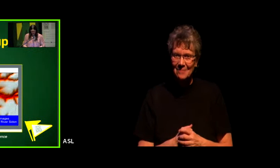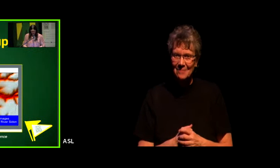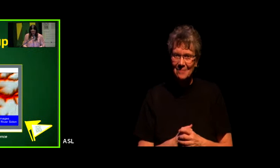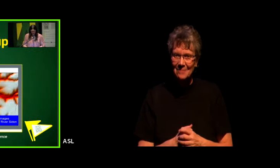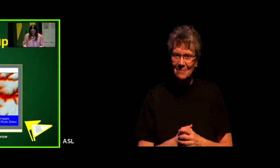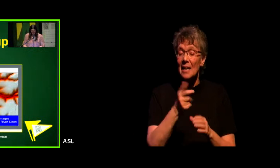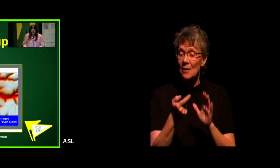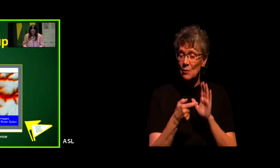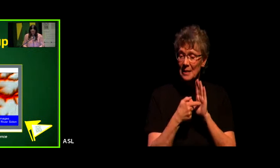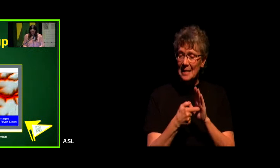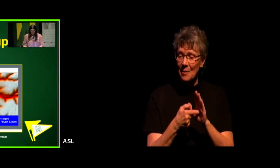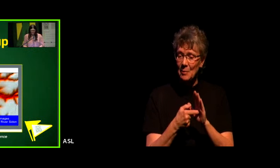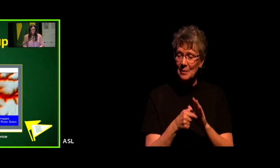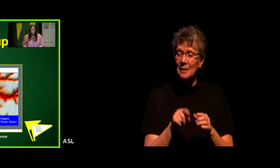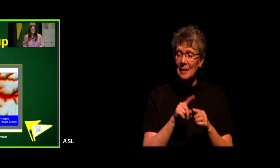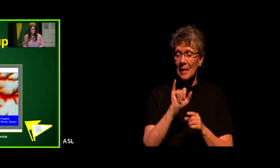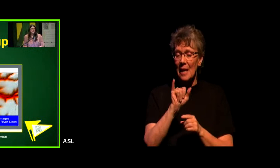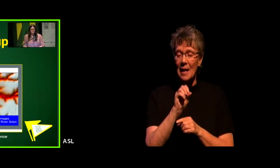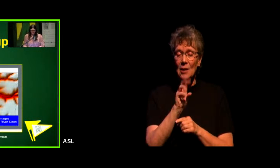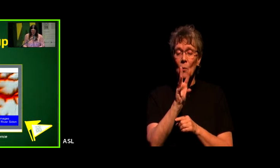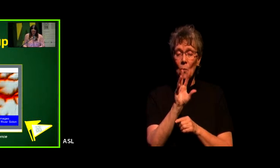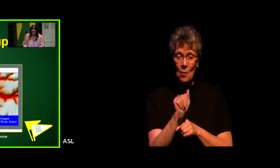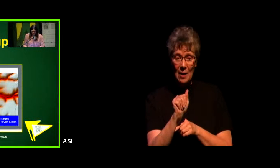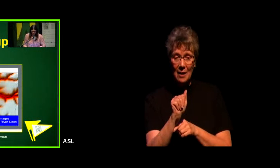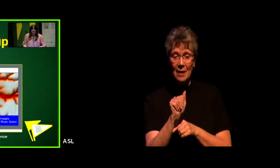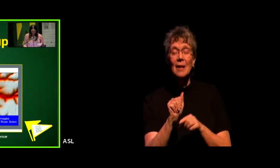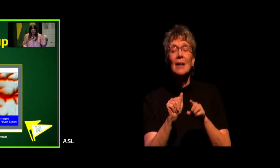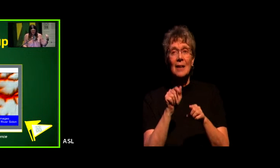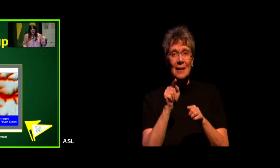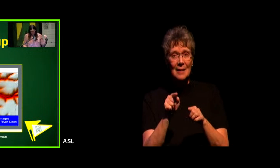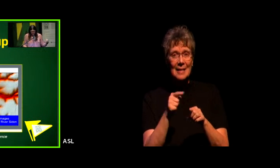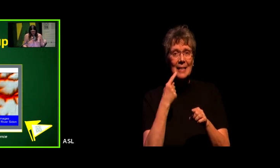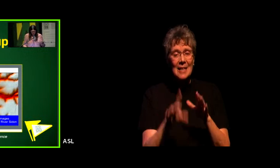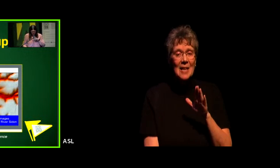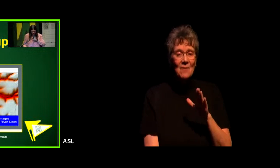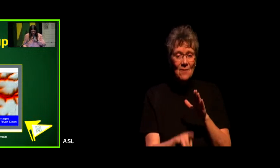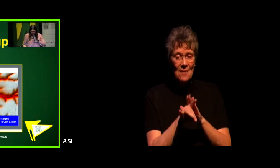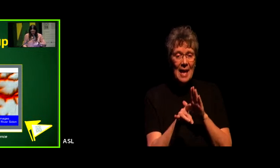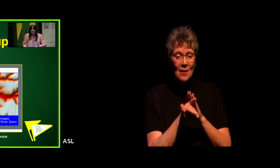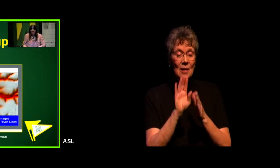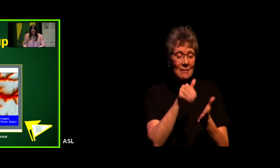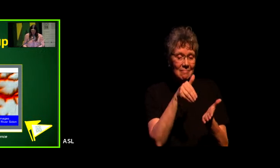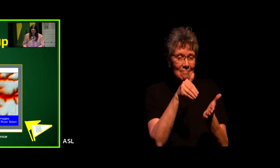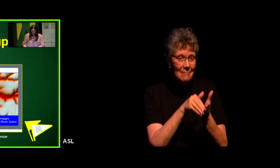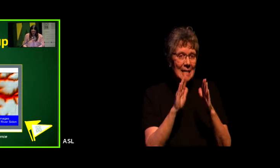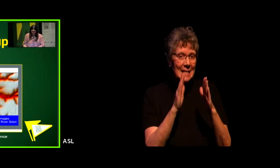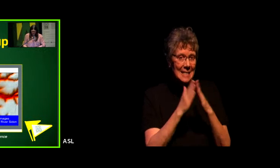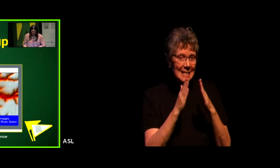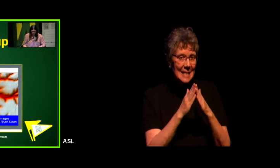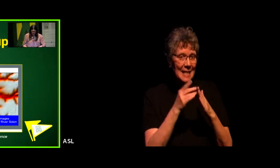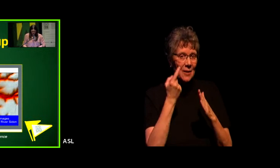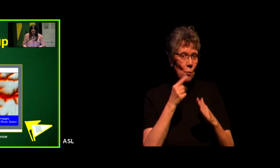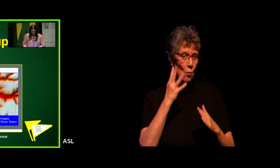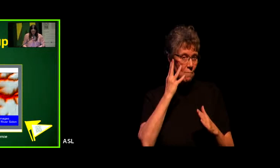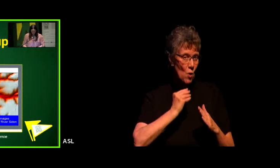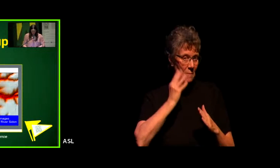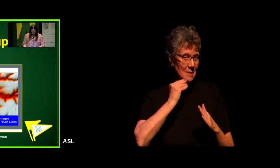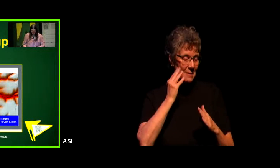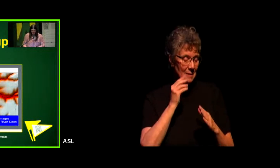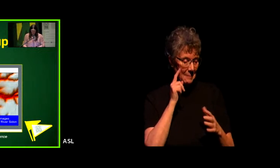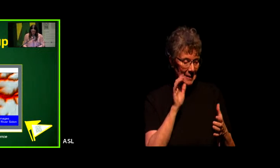surveys to prove that they found the Mormon city of Zarahemla. Now, I say this is a fringe group because they adhere to something called the Heartland model, which argues